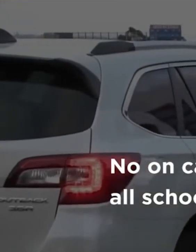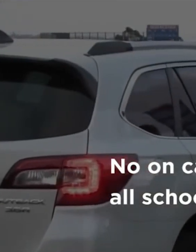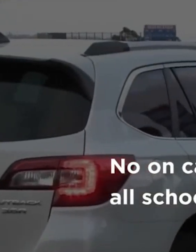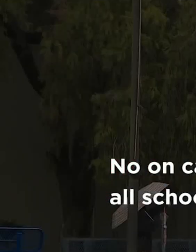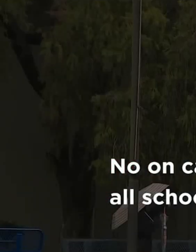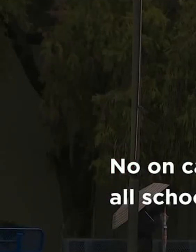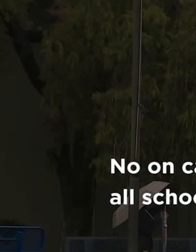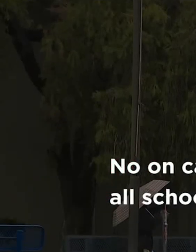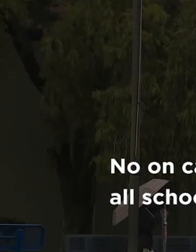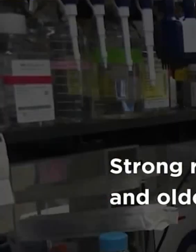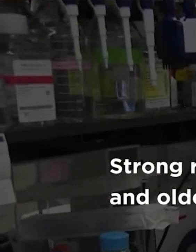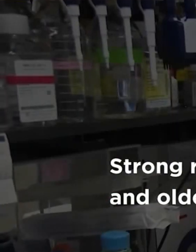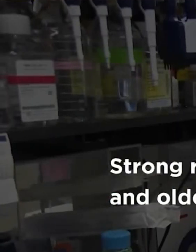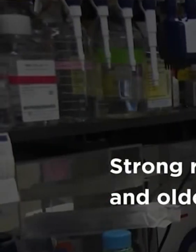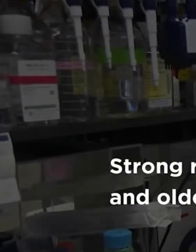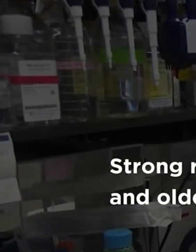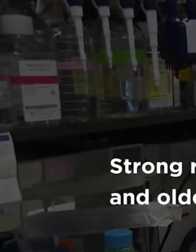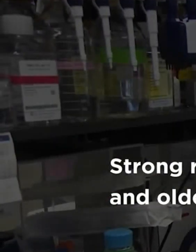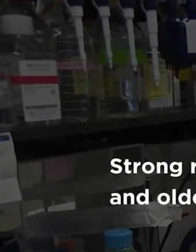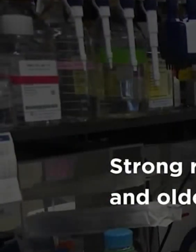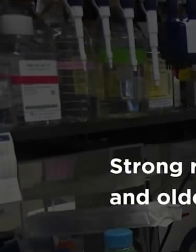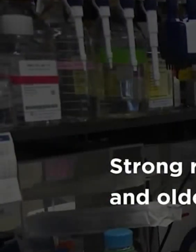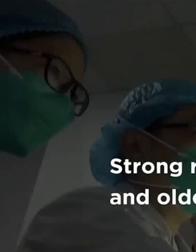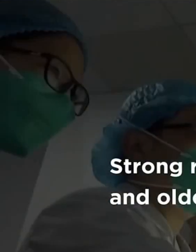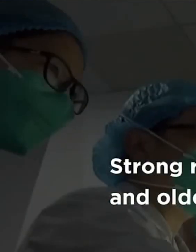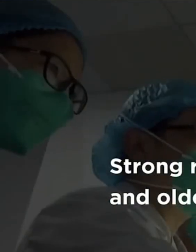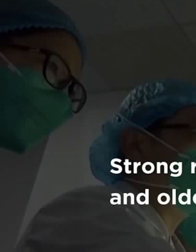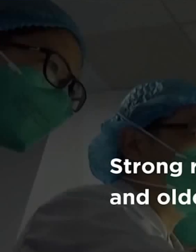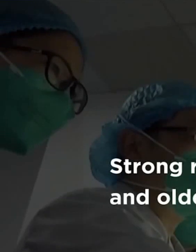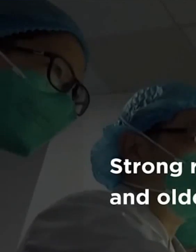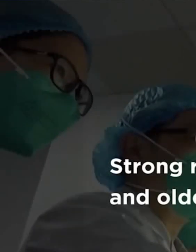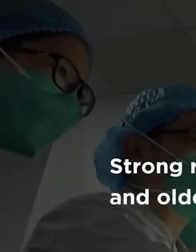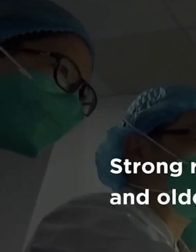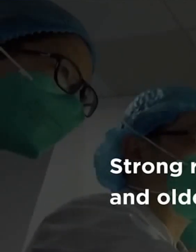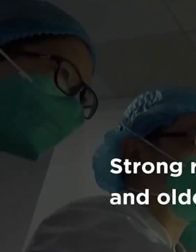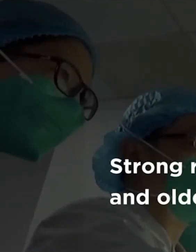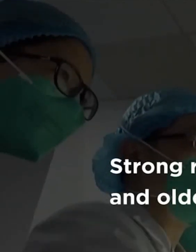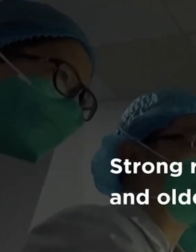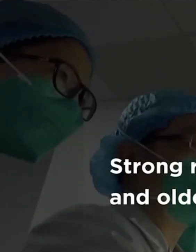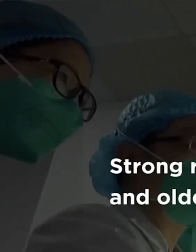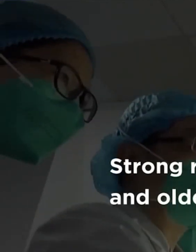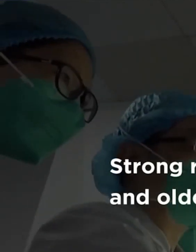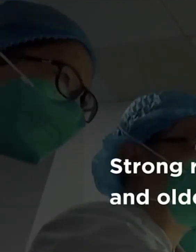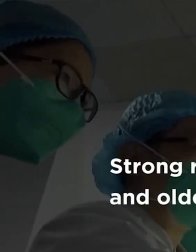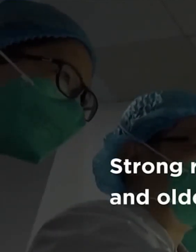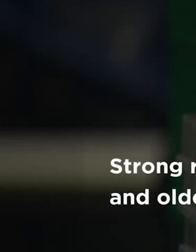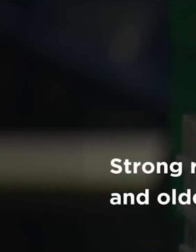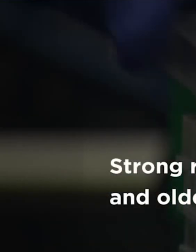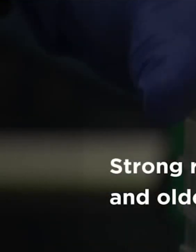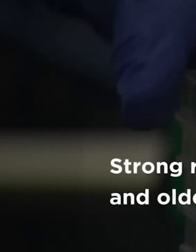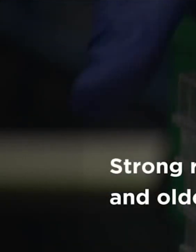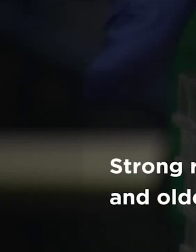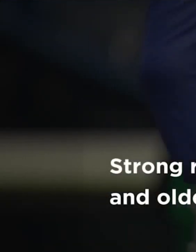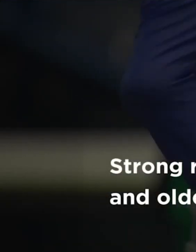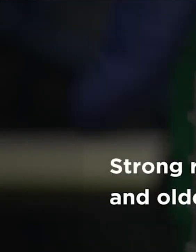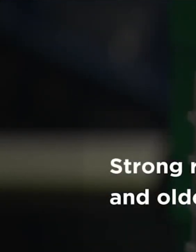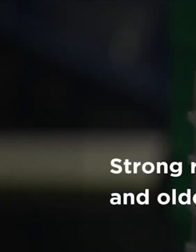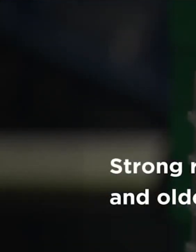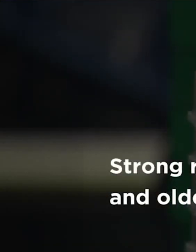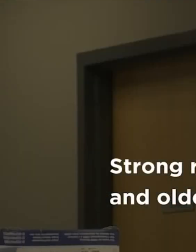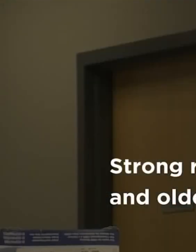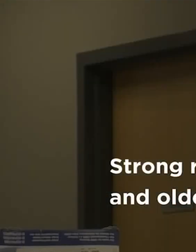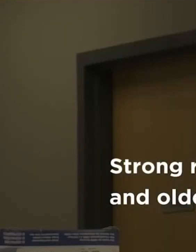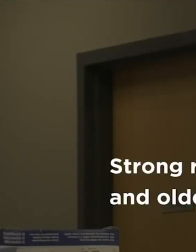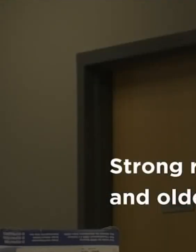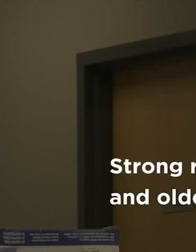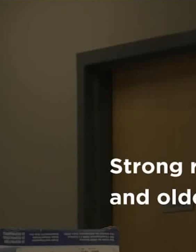learning and activities. A strong recommendation for those 65 and older or those with underlying medical conditions